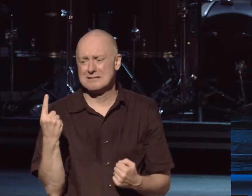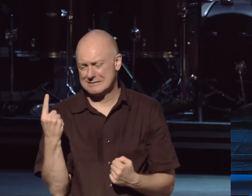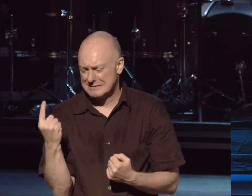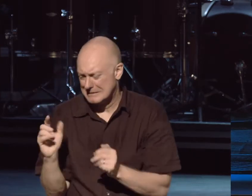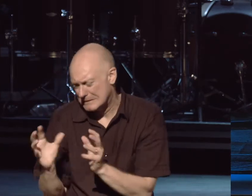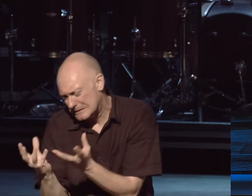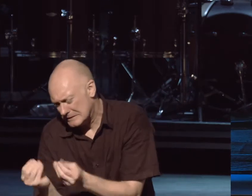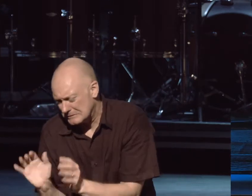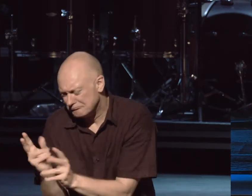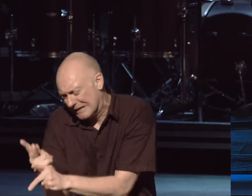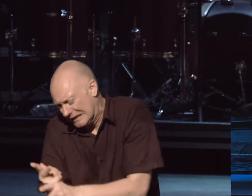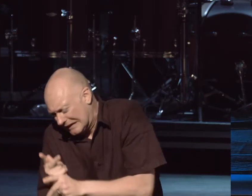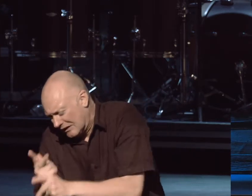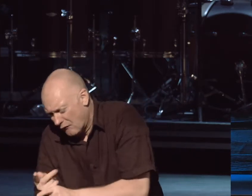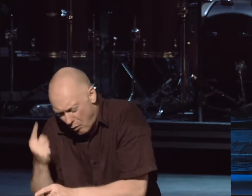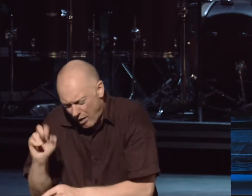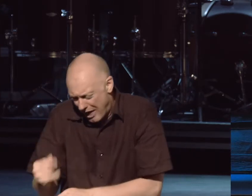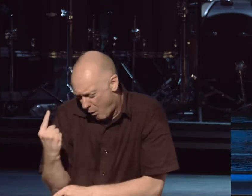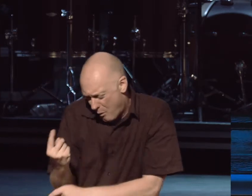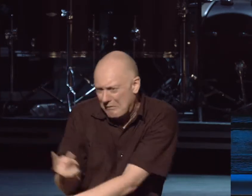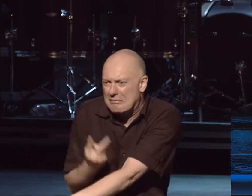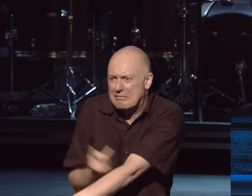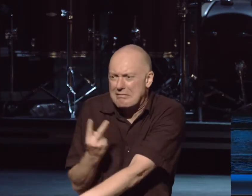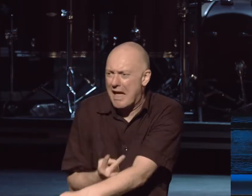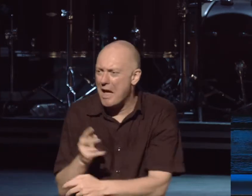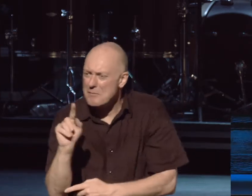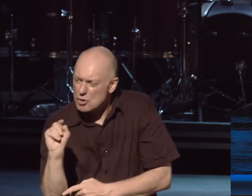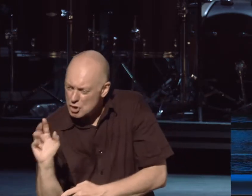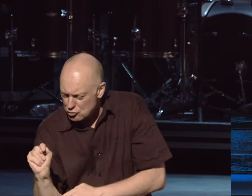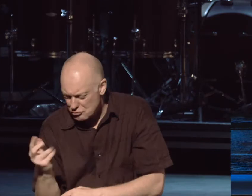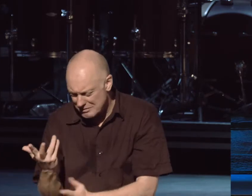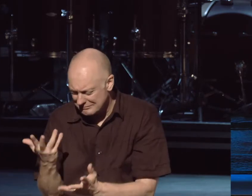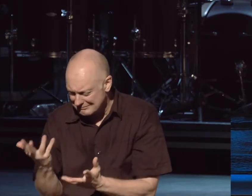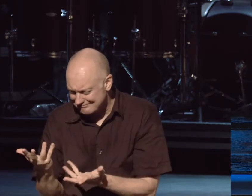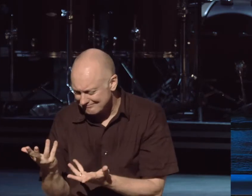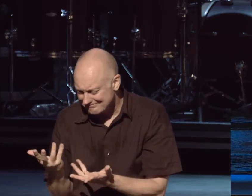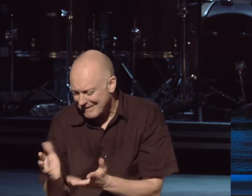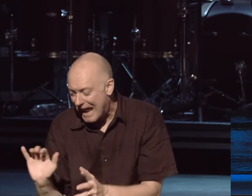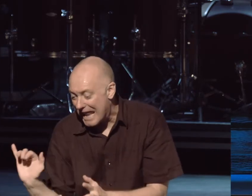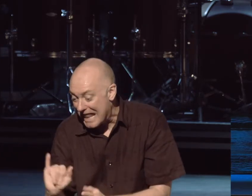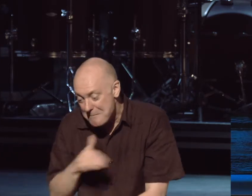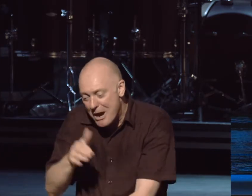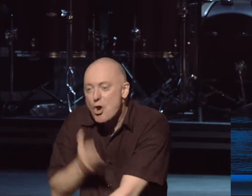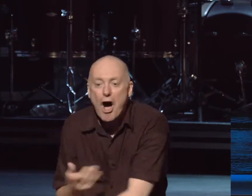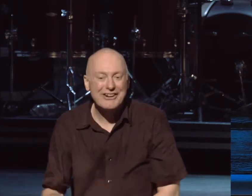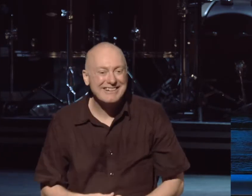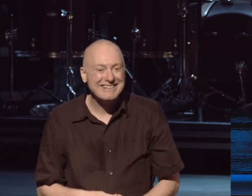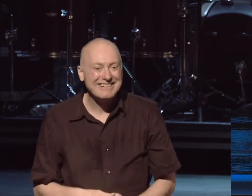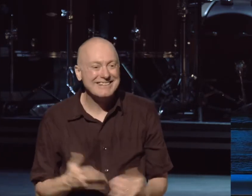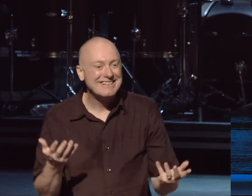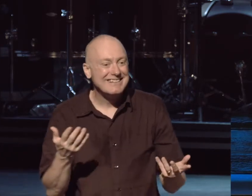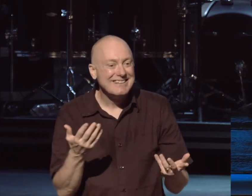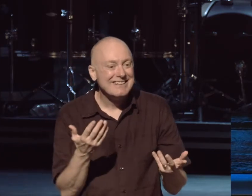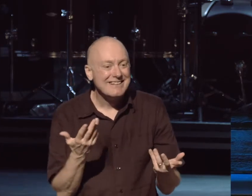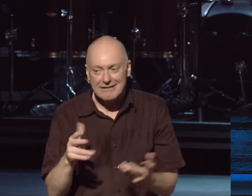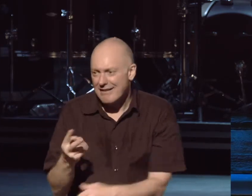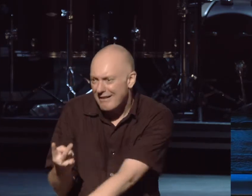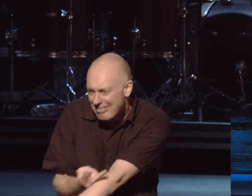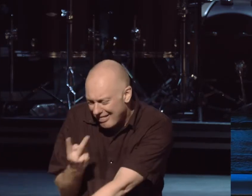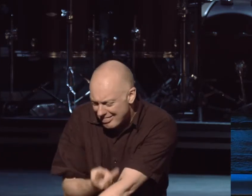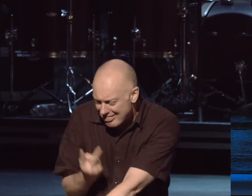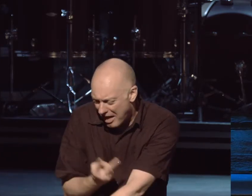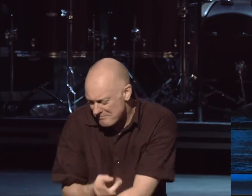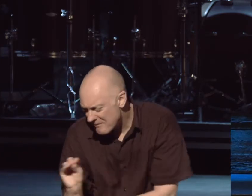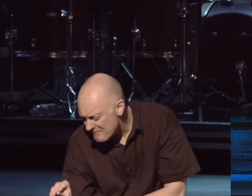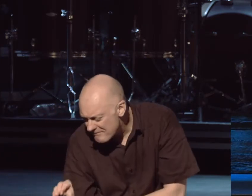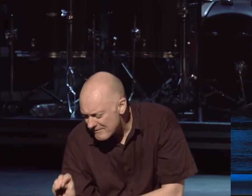with it, and he cared for it, and he even treated the lamb and his children like it was his daughter. It says that in the Bible. And as this lamb was his daughter, and he fed it